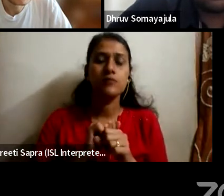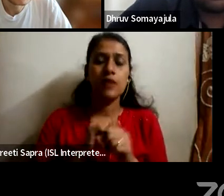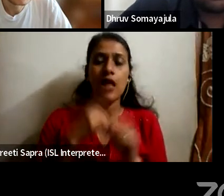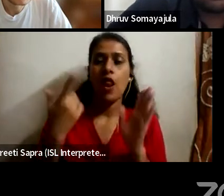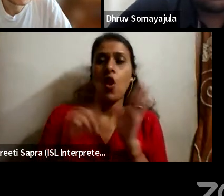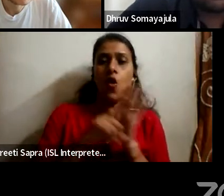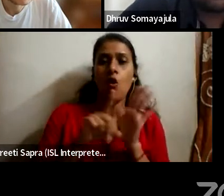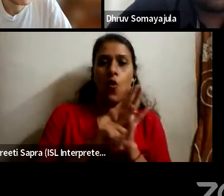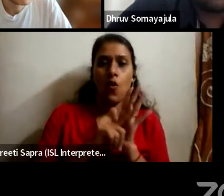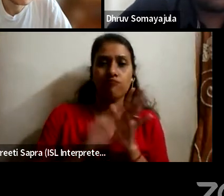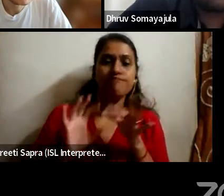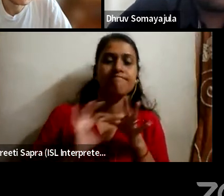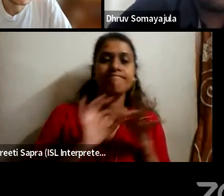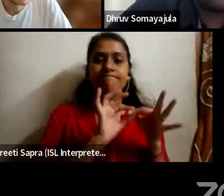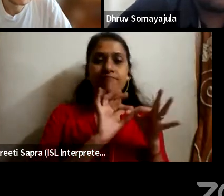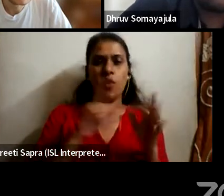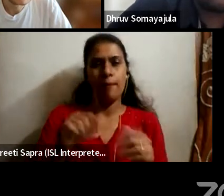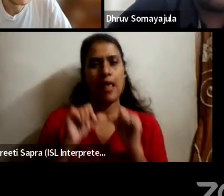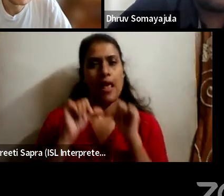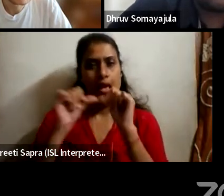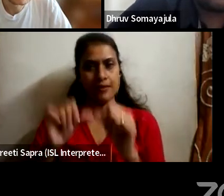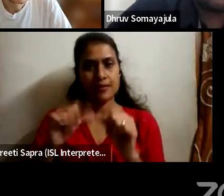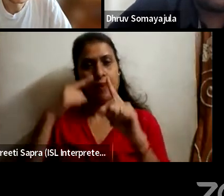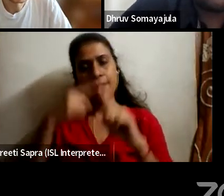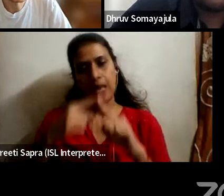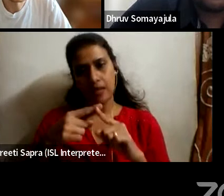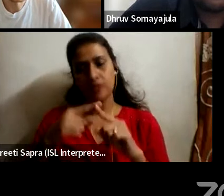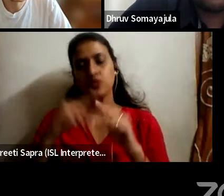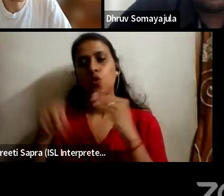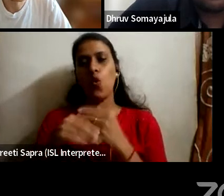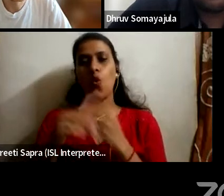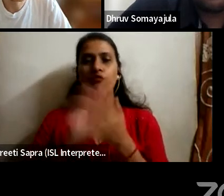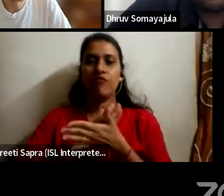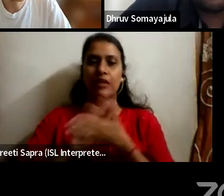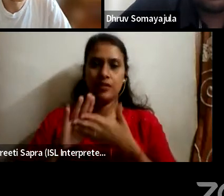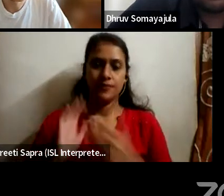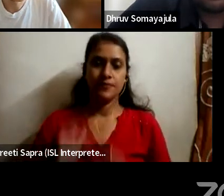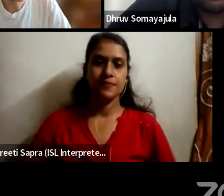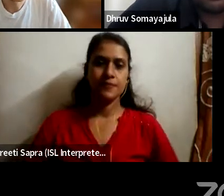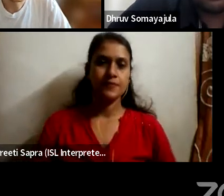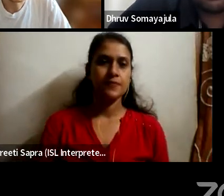legislations? So if you can answer that, as well as make other closing remarks that you would like.